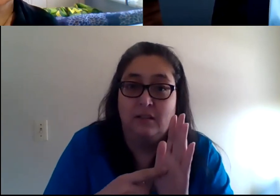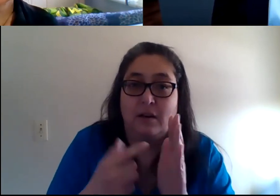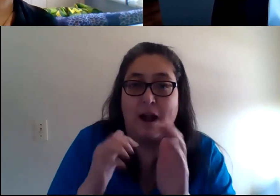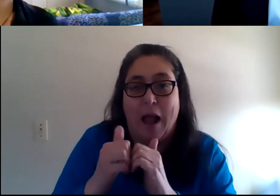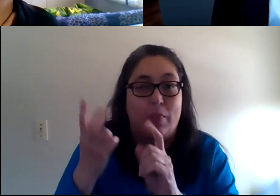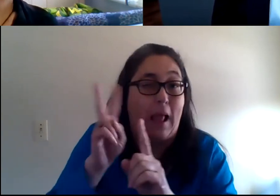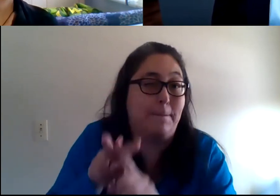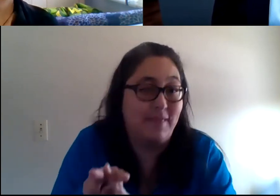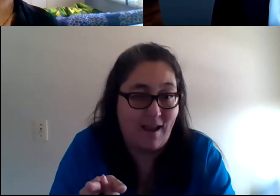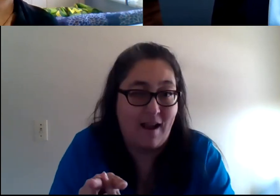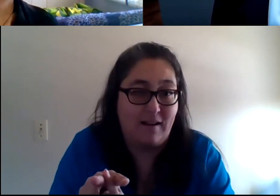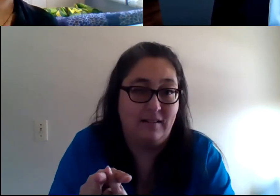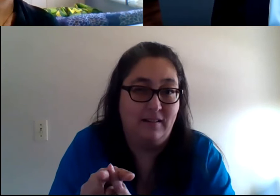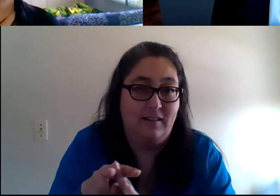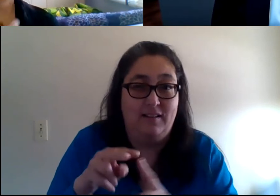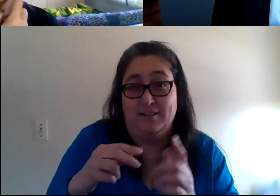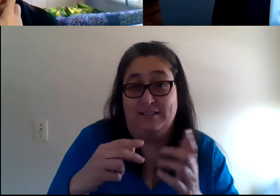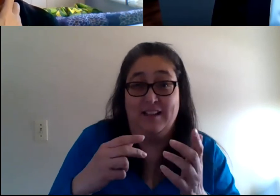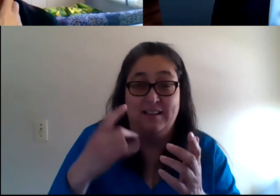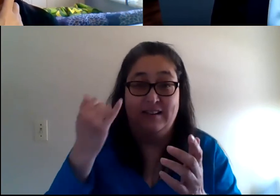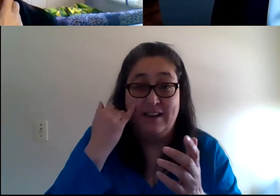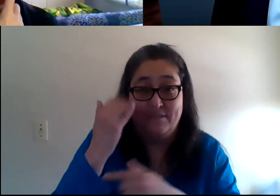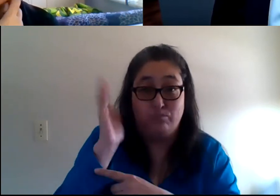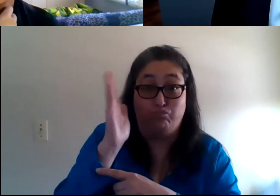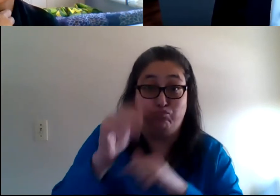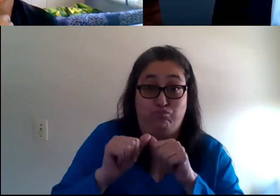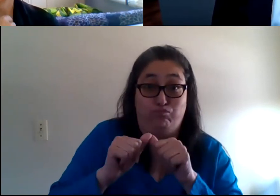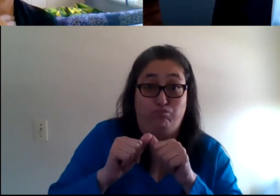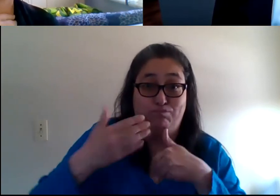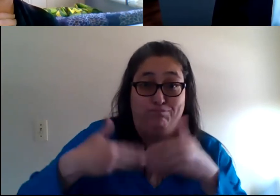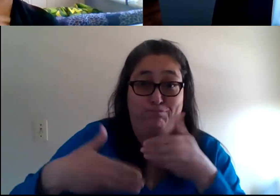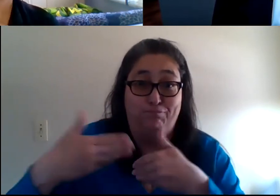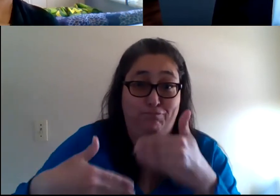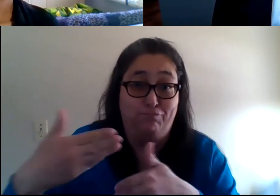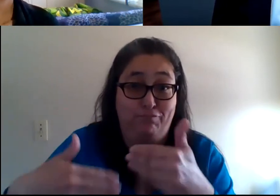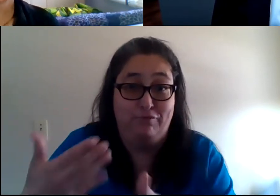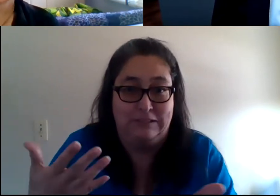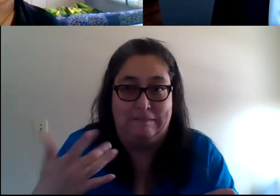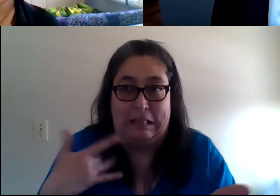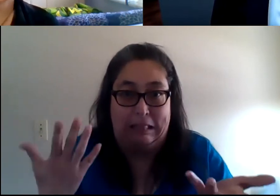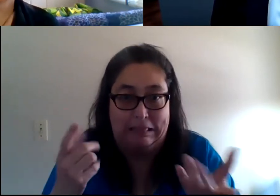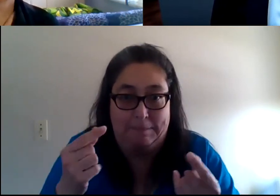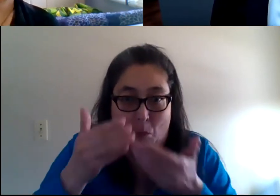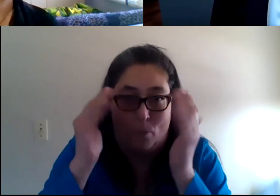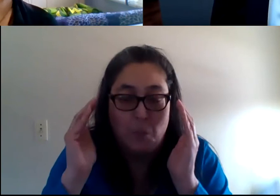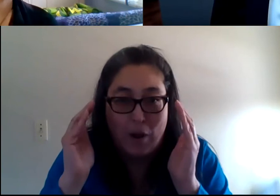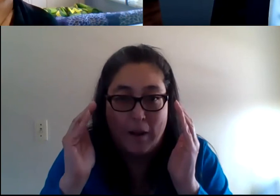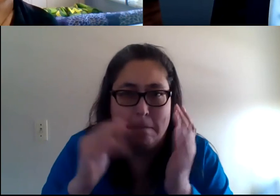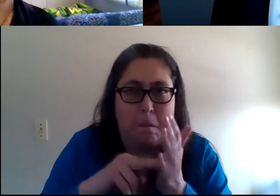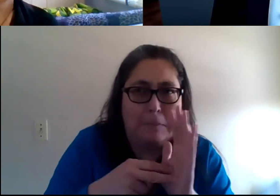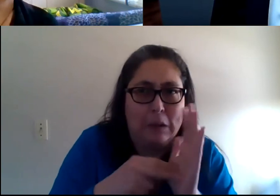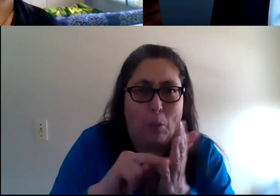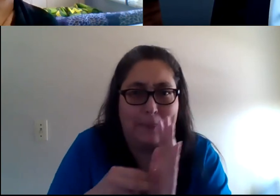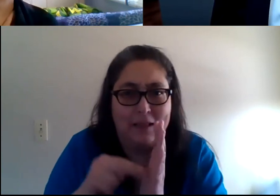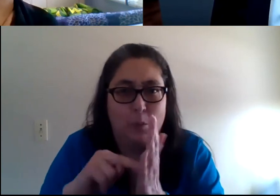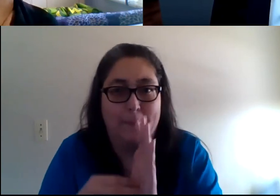Okay. For example, how to, fill out an application. Because if the presentation keeps on going, then some people